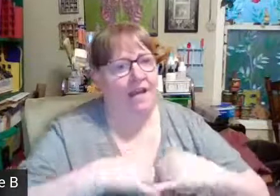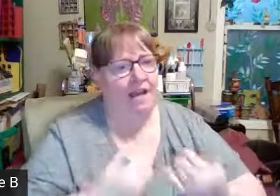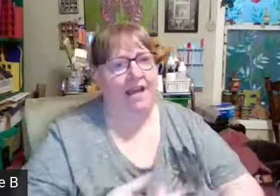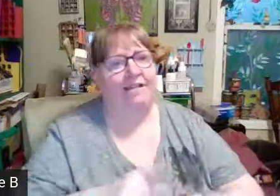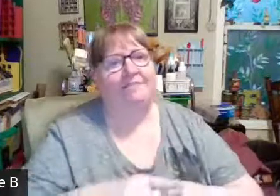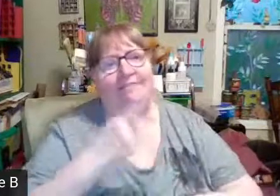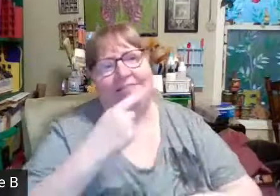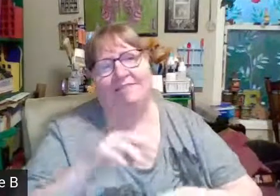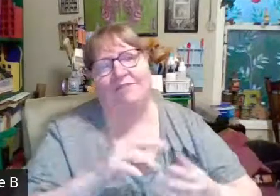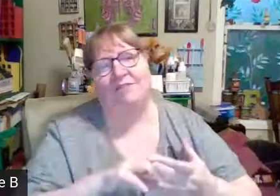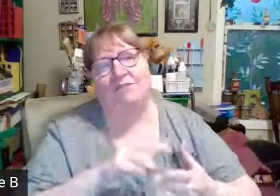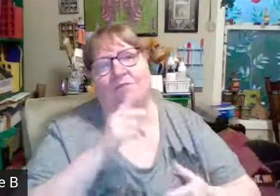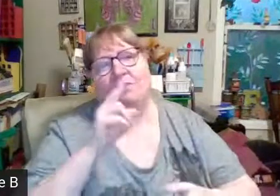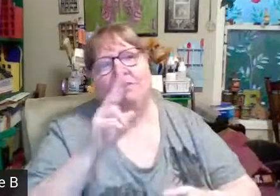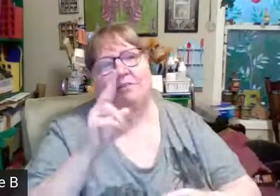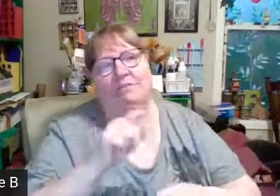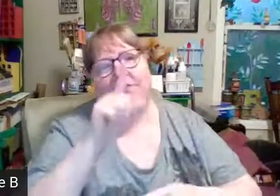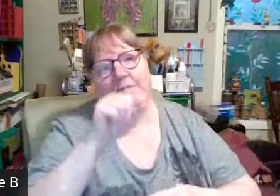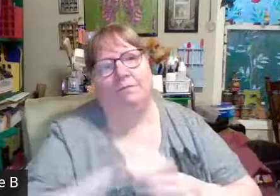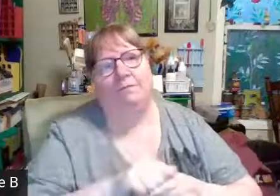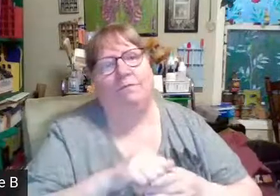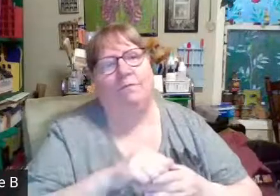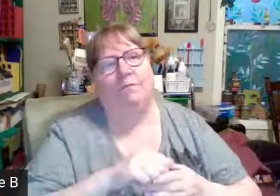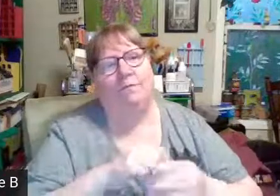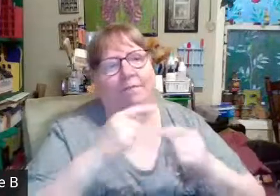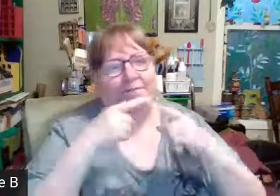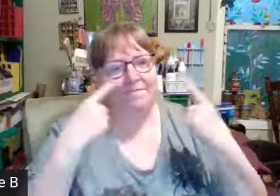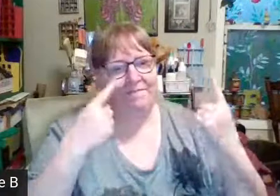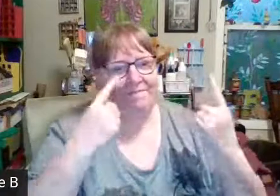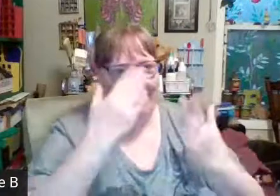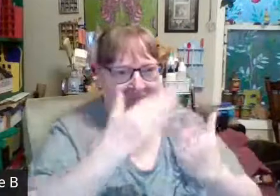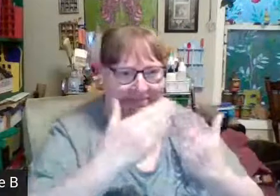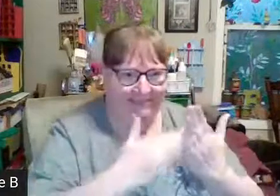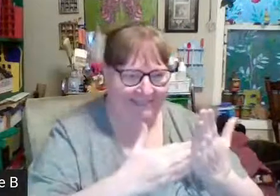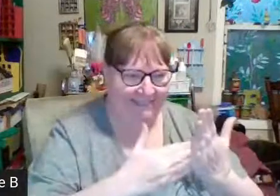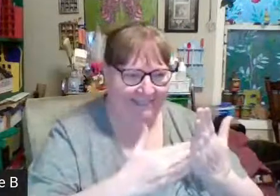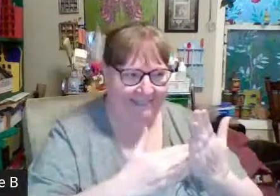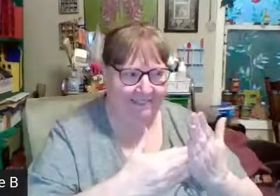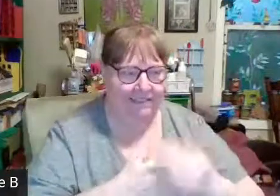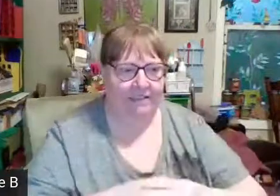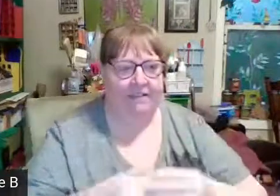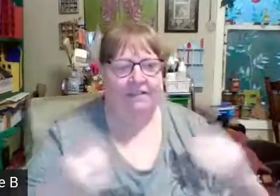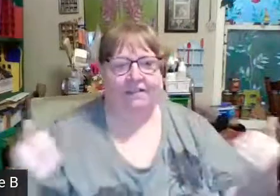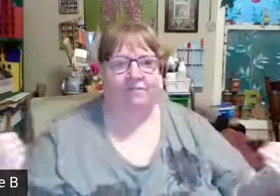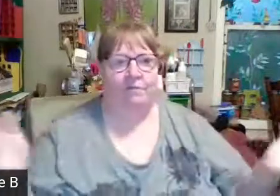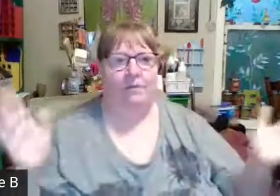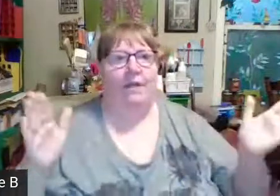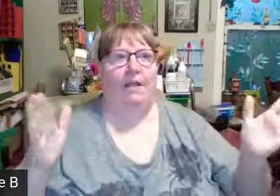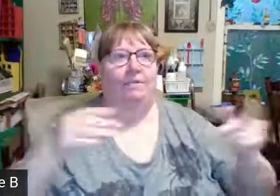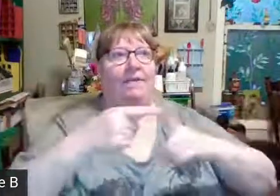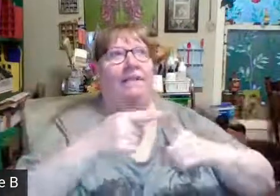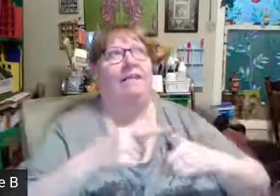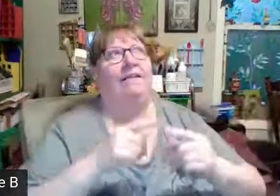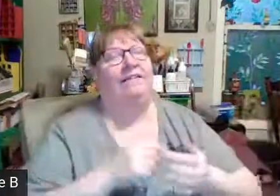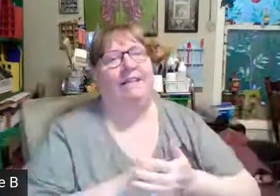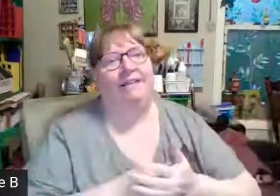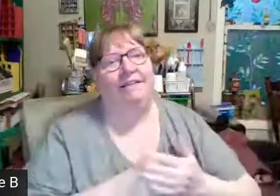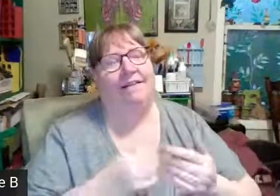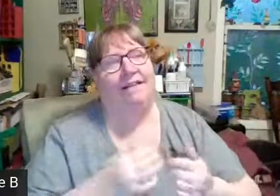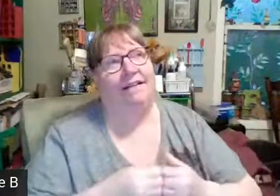always playing squirrel. The angels, one of the things when someone sends me an email, which is why I did that, how do I adopt thing?